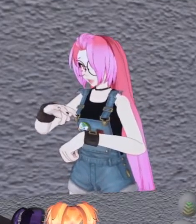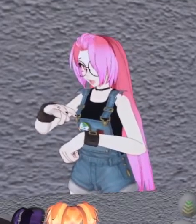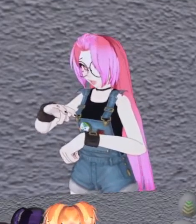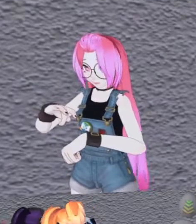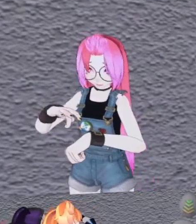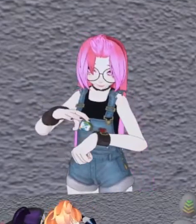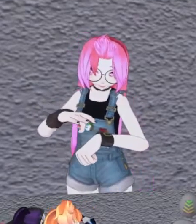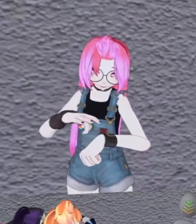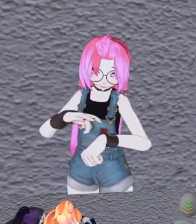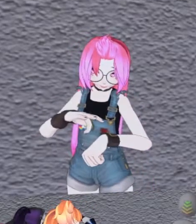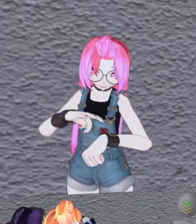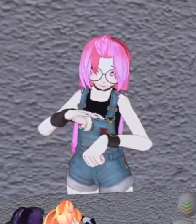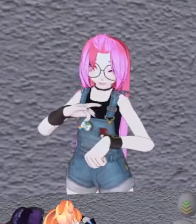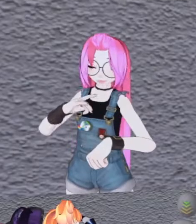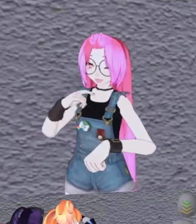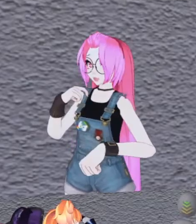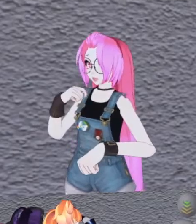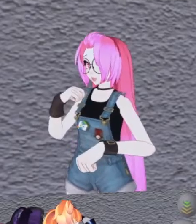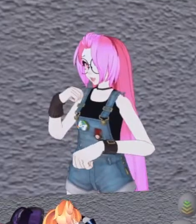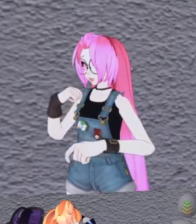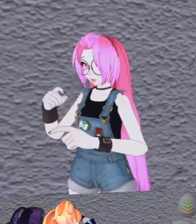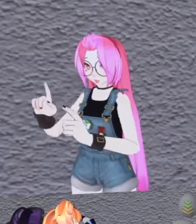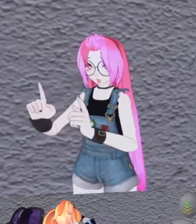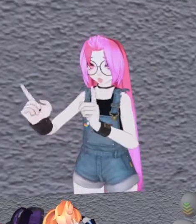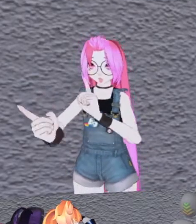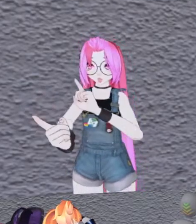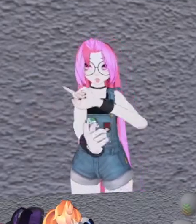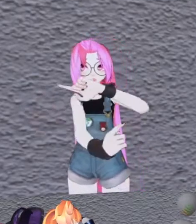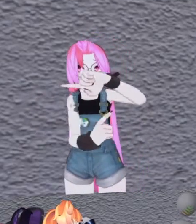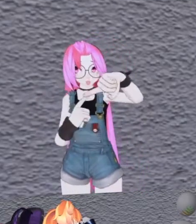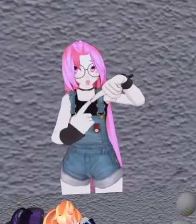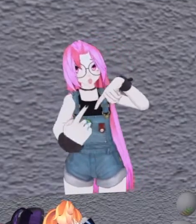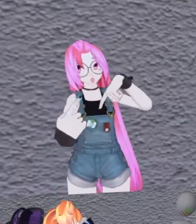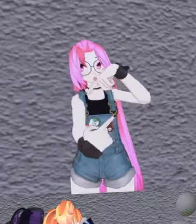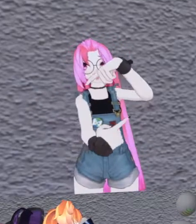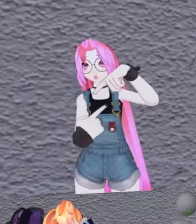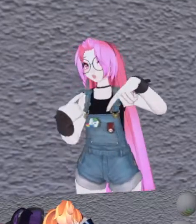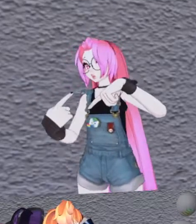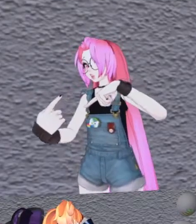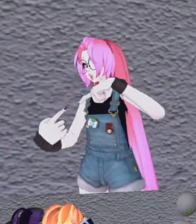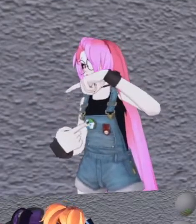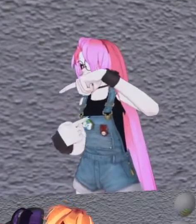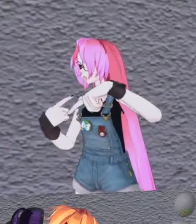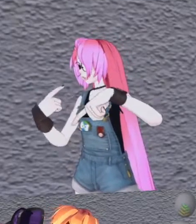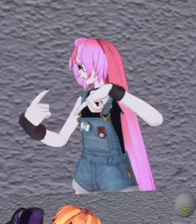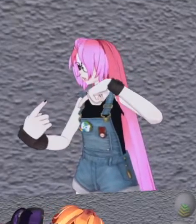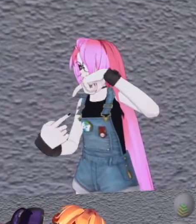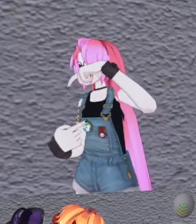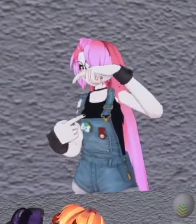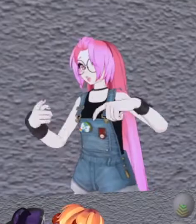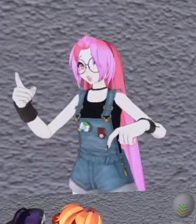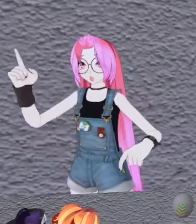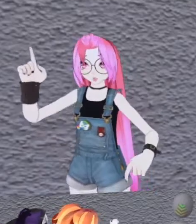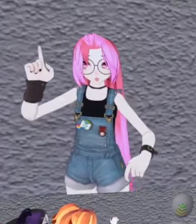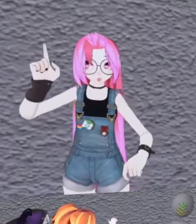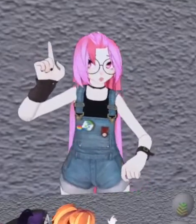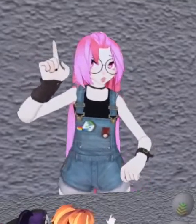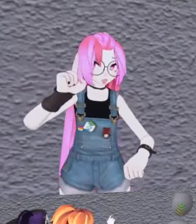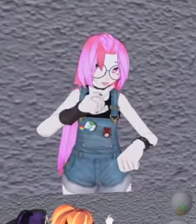called? The thing that the Earth rotates on. What's that called? Axis.